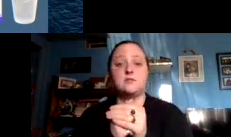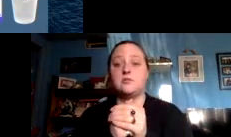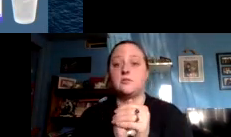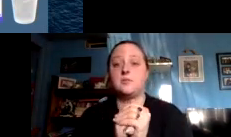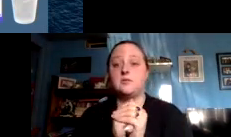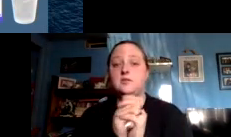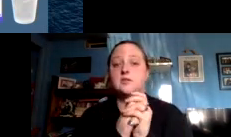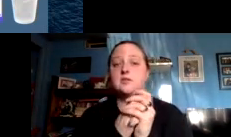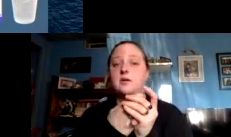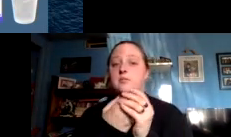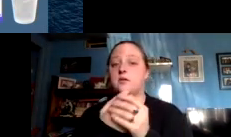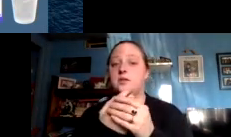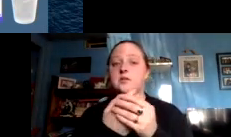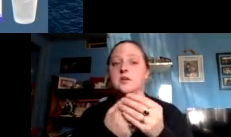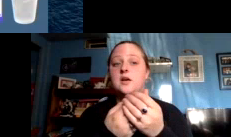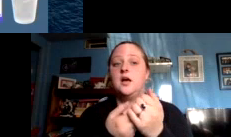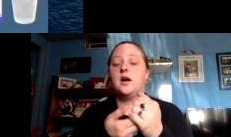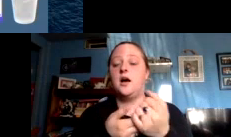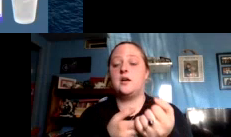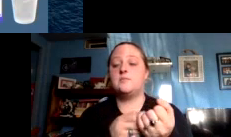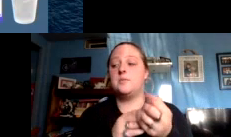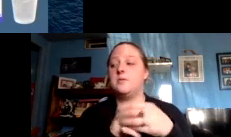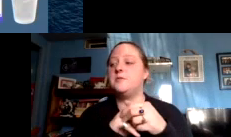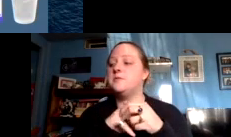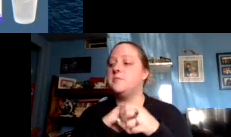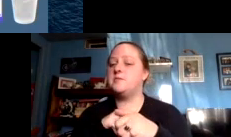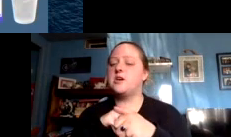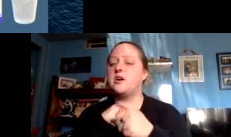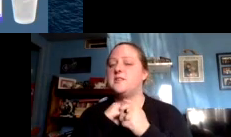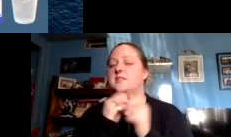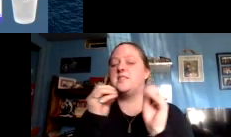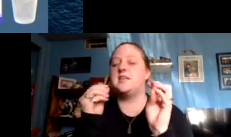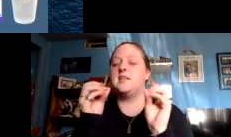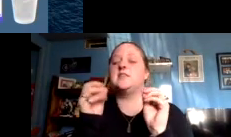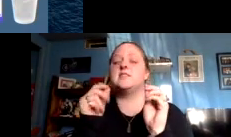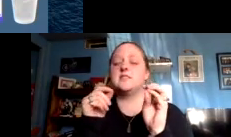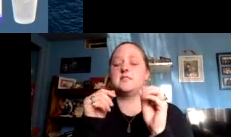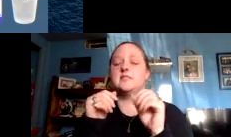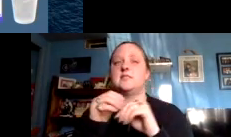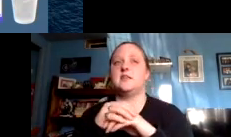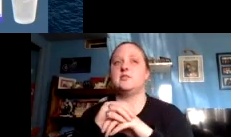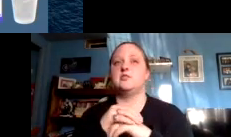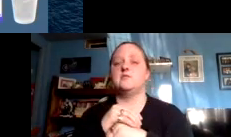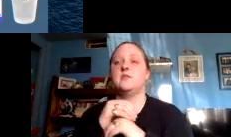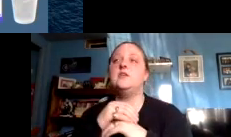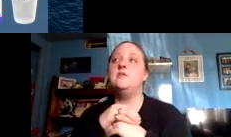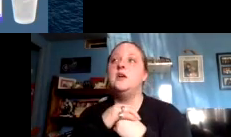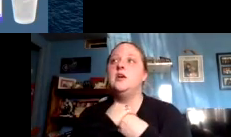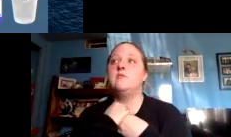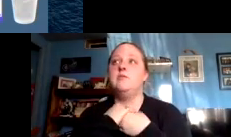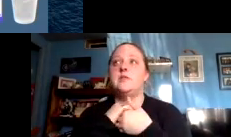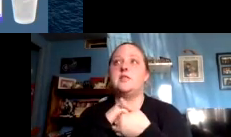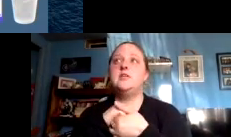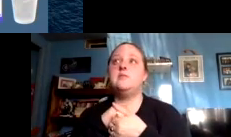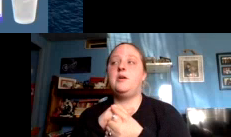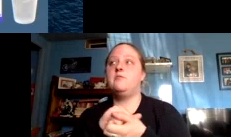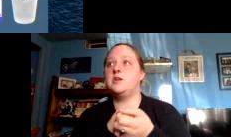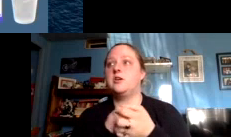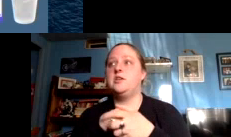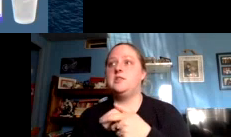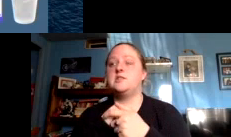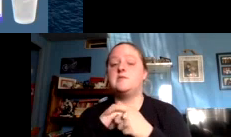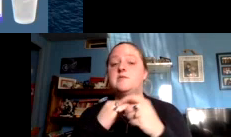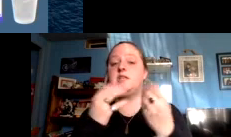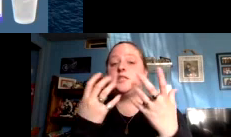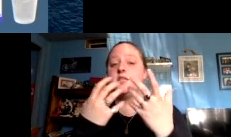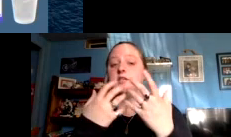they said, her bones are not broken. But what would maybe cause a tingling sensation? Well, when we think about